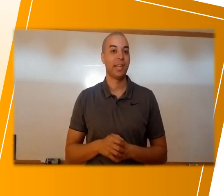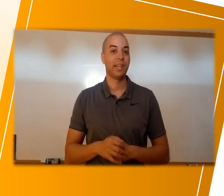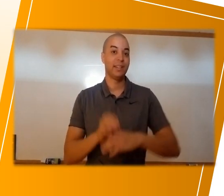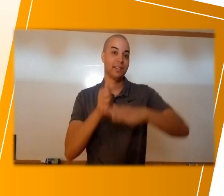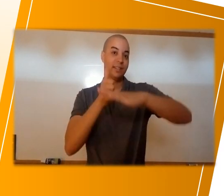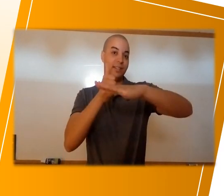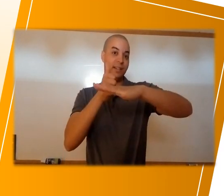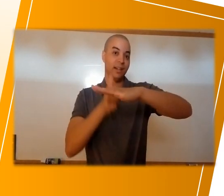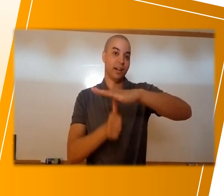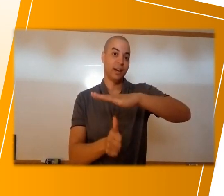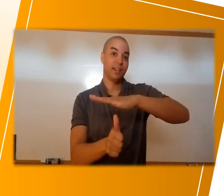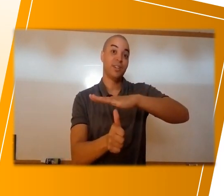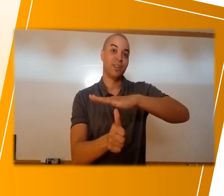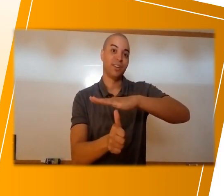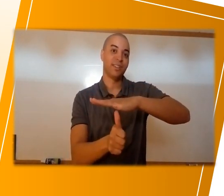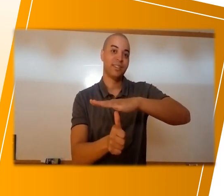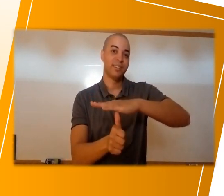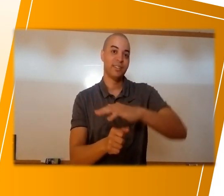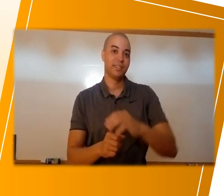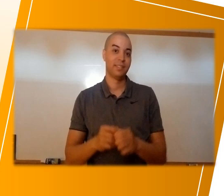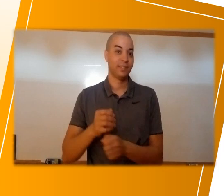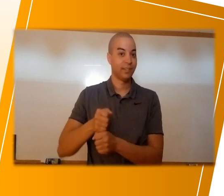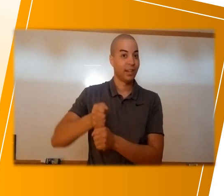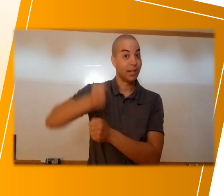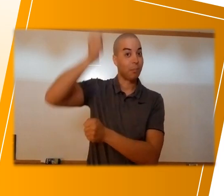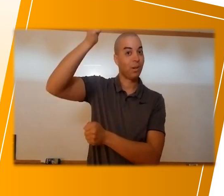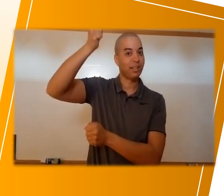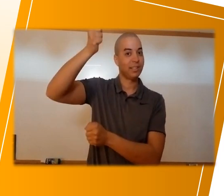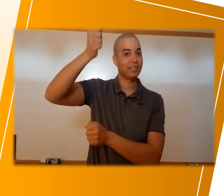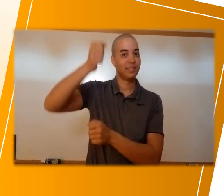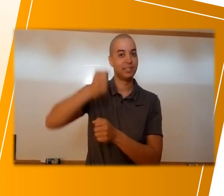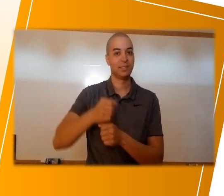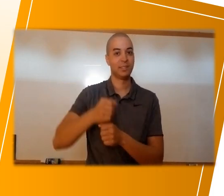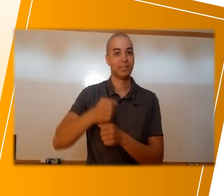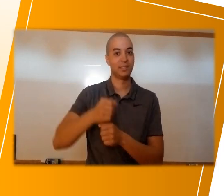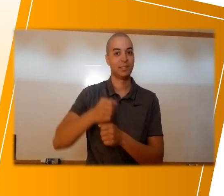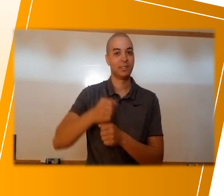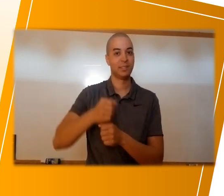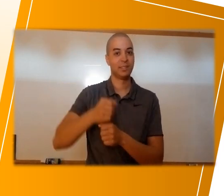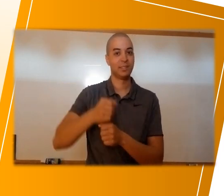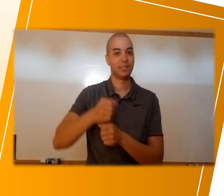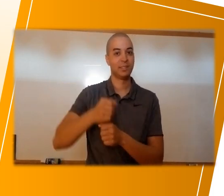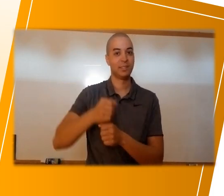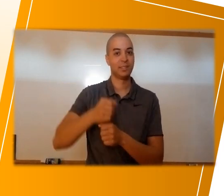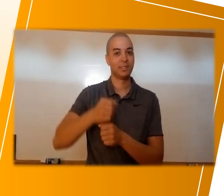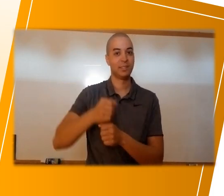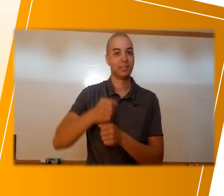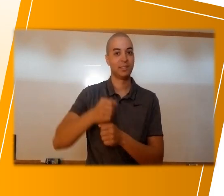want to get under an umbrella.